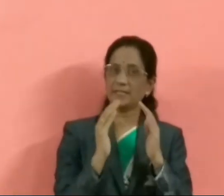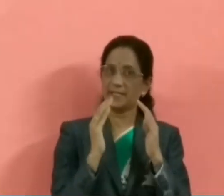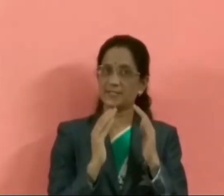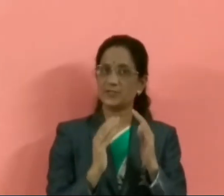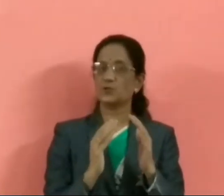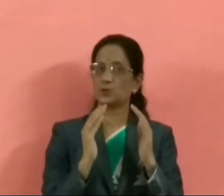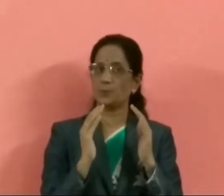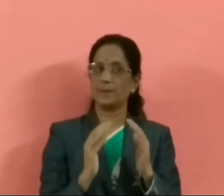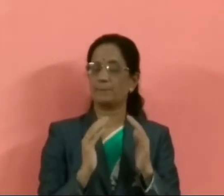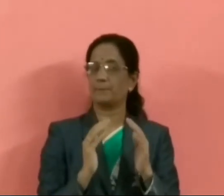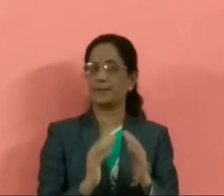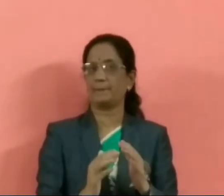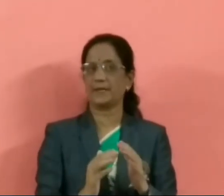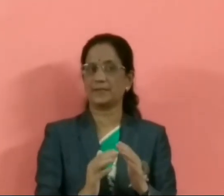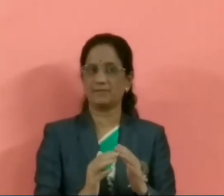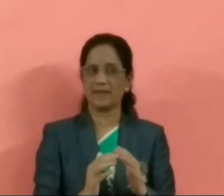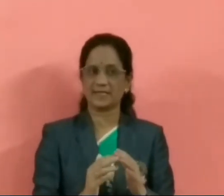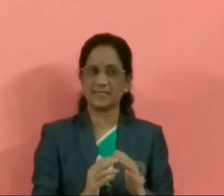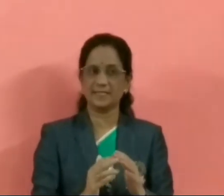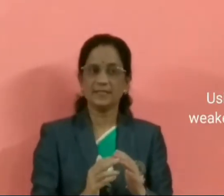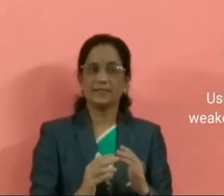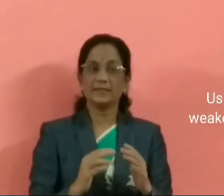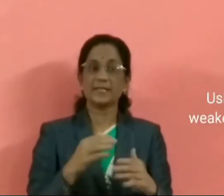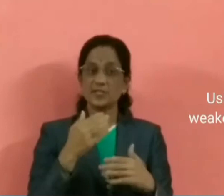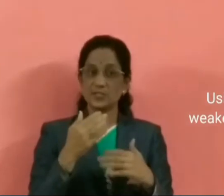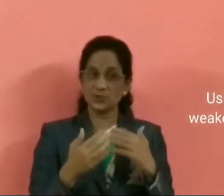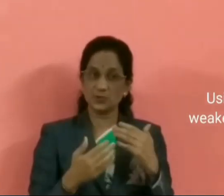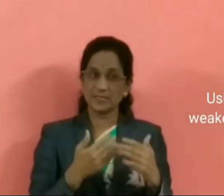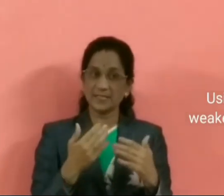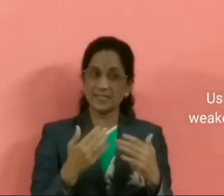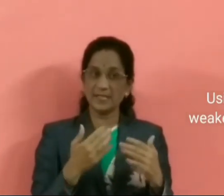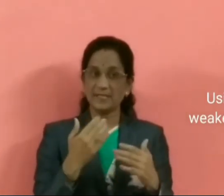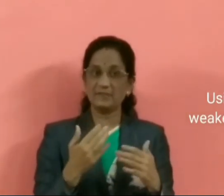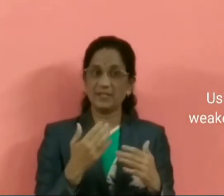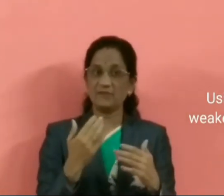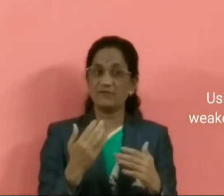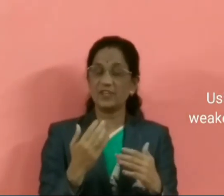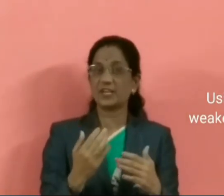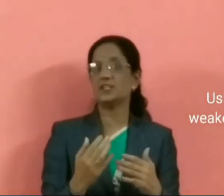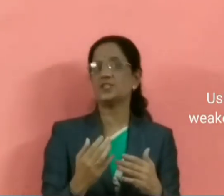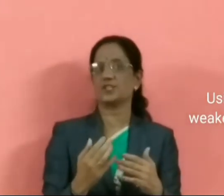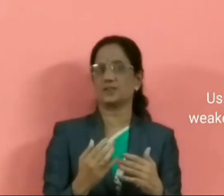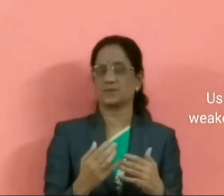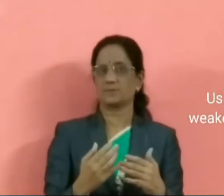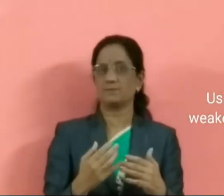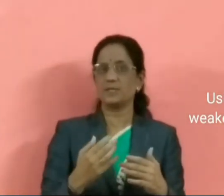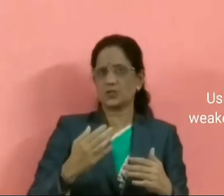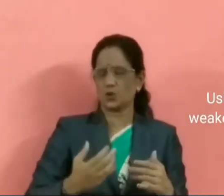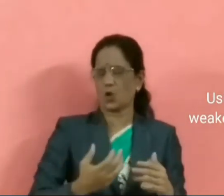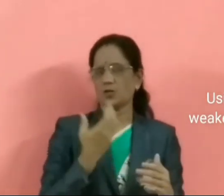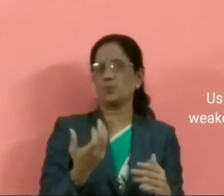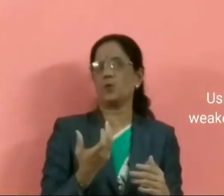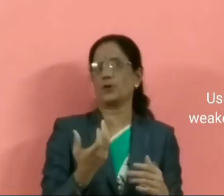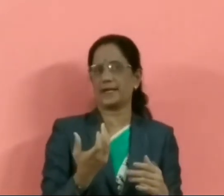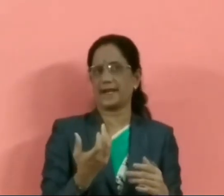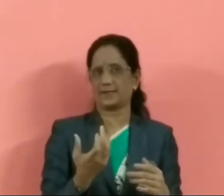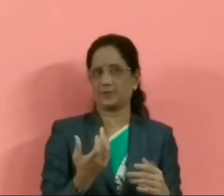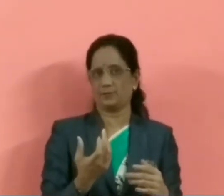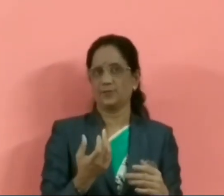is used to prepare the vaccine, that is using the living weakened germs, means not more reactive.